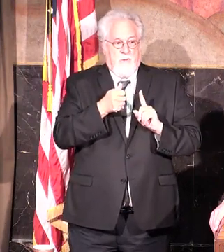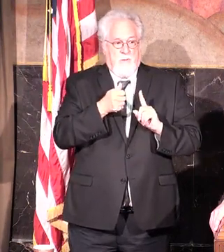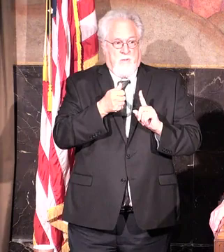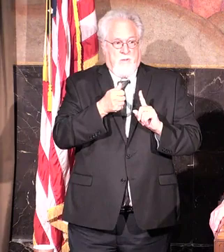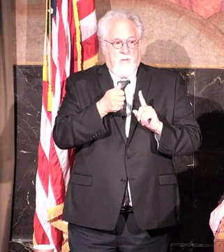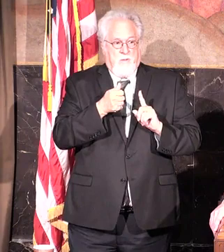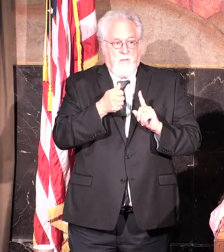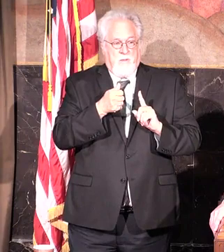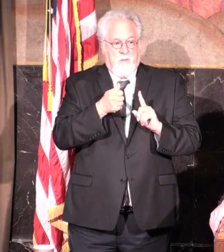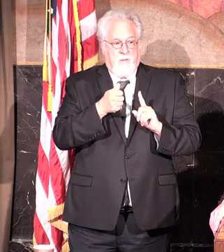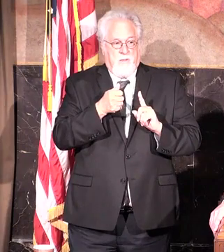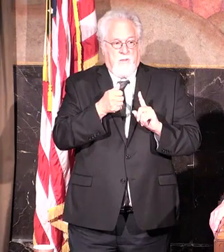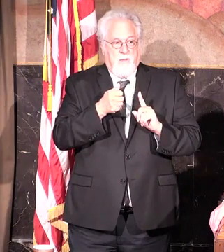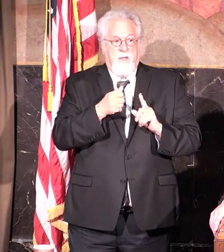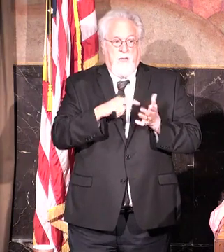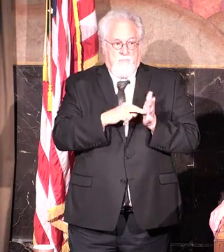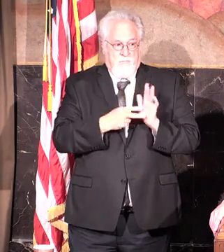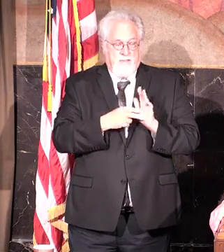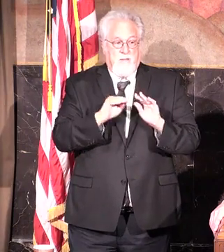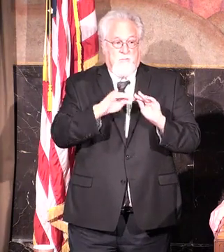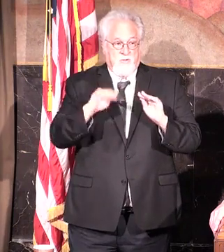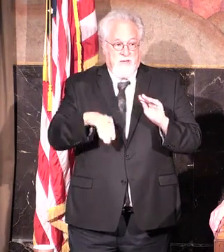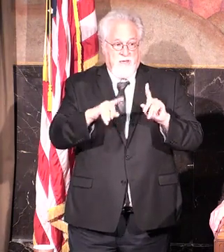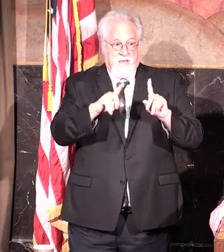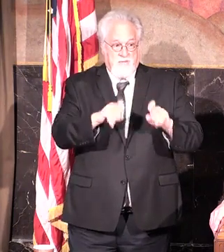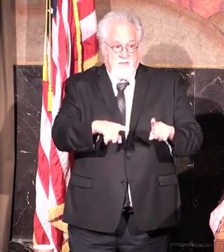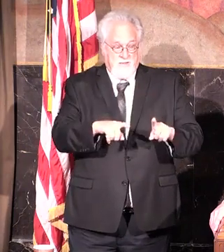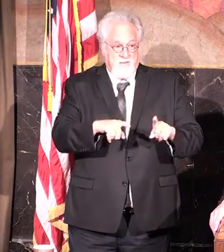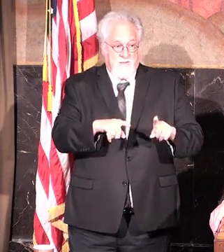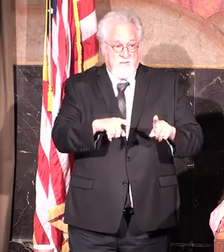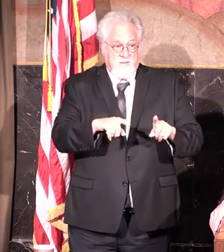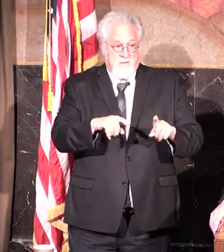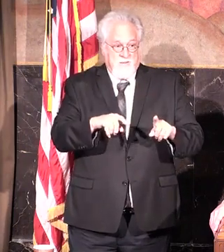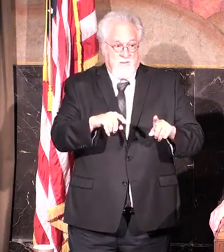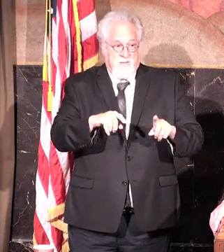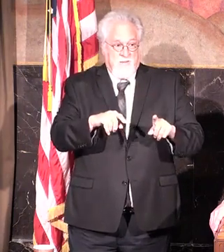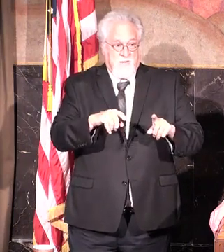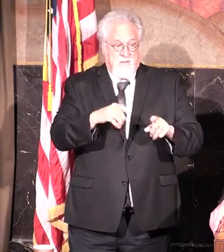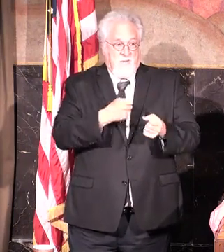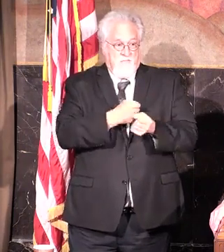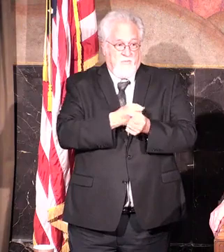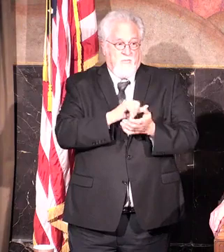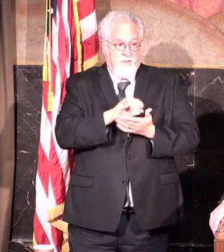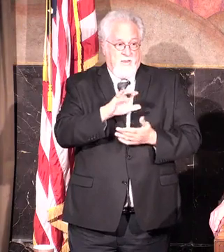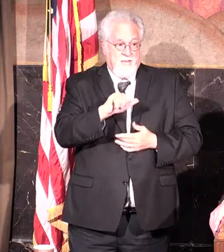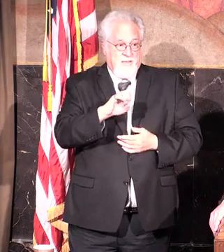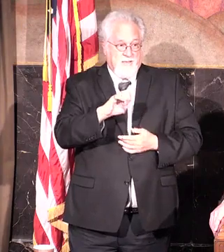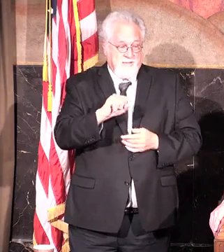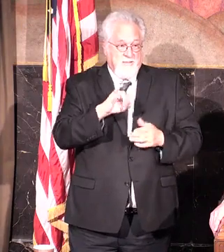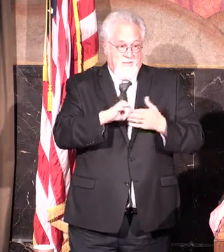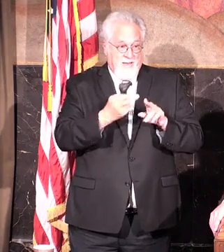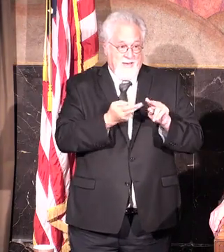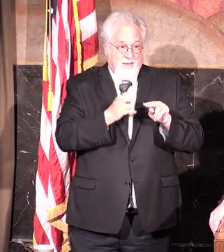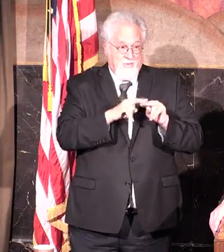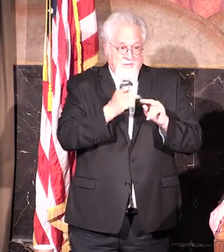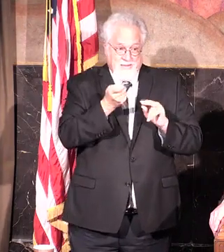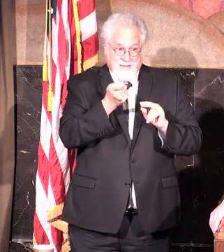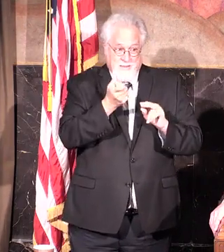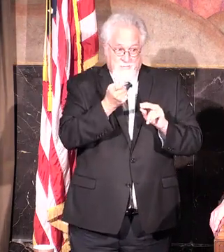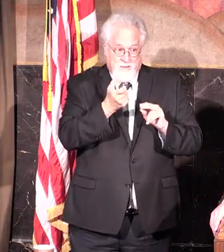in positivity, meaning the percentage of tests that yields a positive result or confirms a COVID case, if that increases even by a small